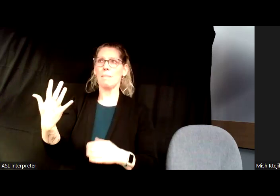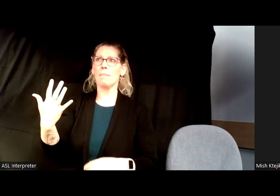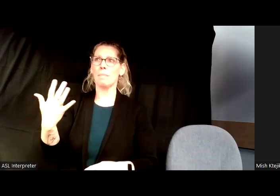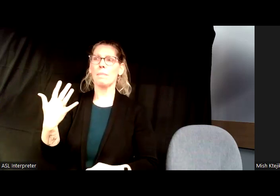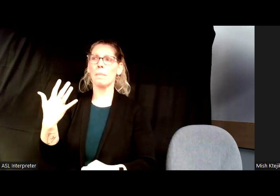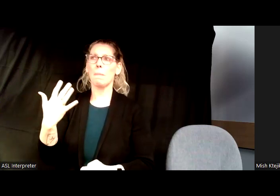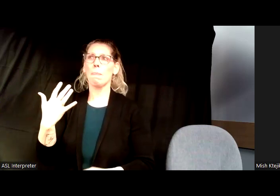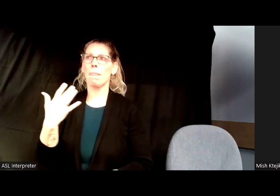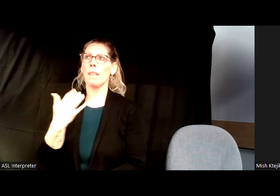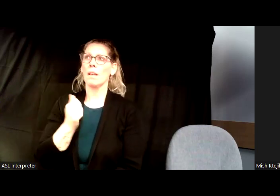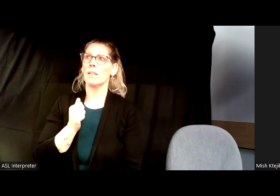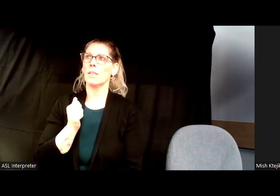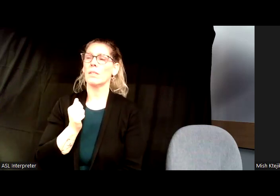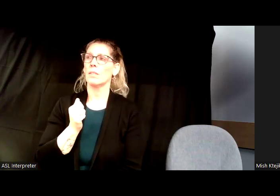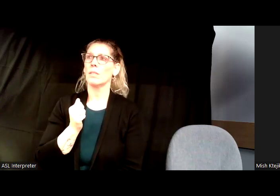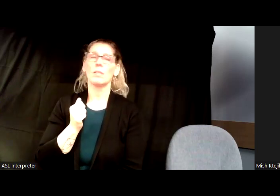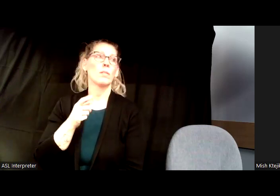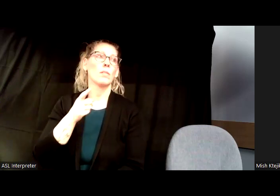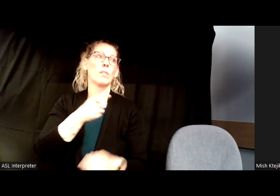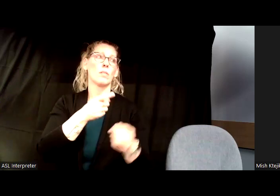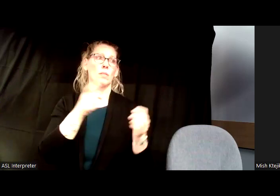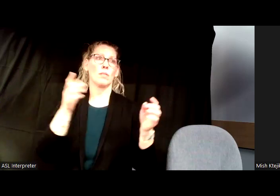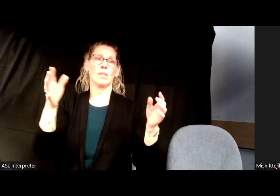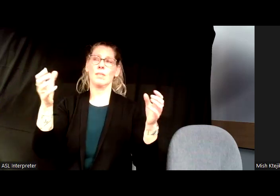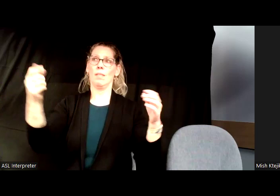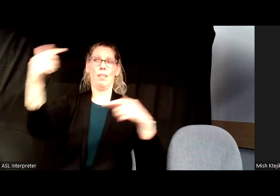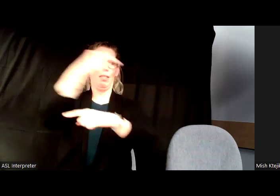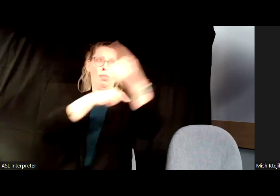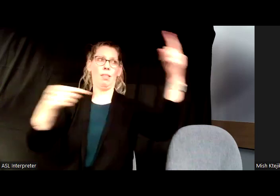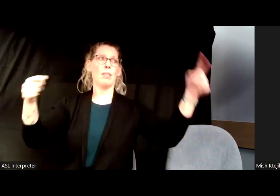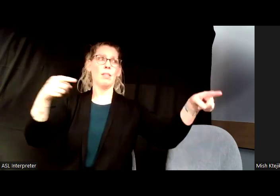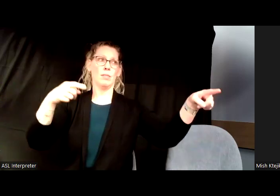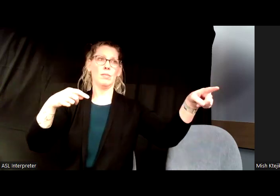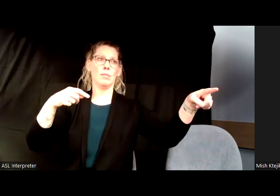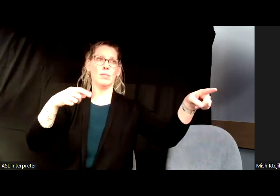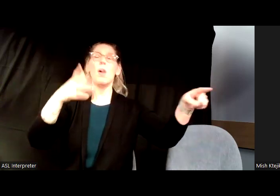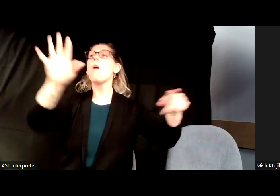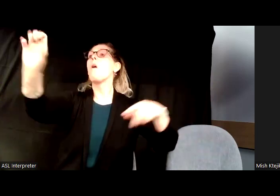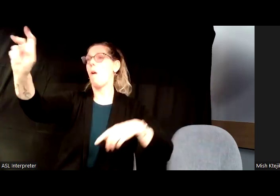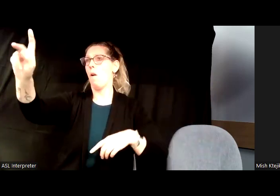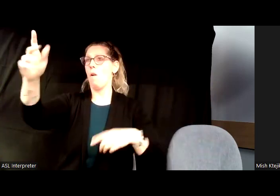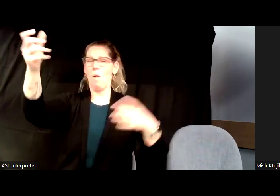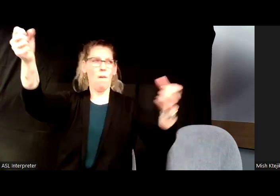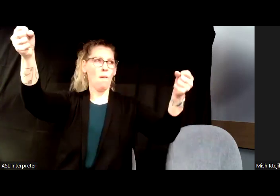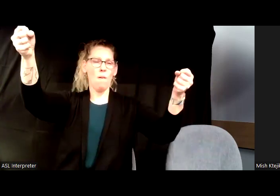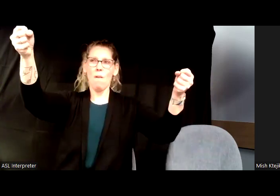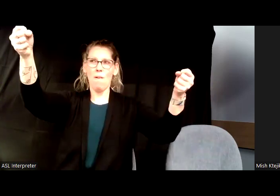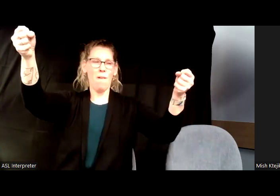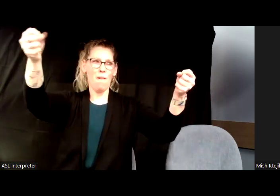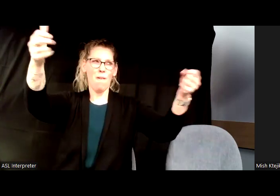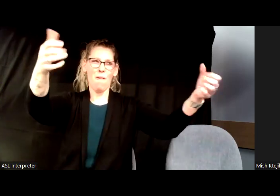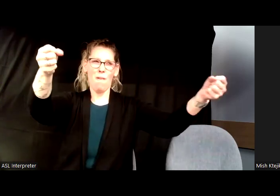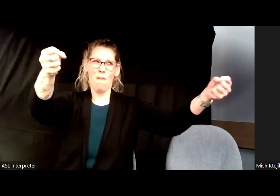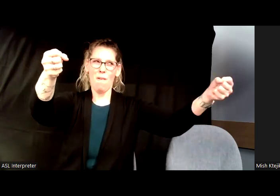Yeah, sorry about that. Any of those. Yeah, going back to page That's not 10. fine. Got it. So that's just the. Hold on, just one moment, you can get Jack